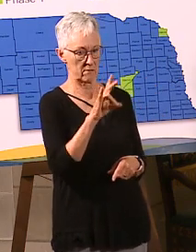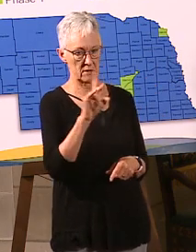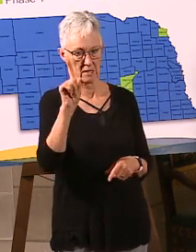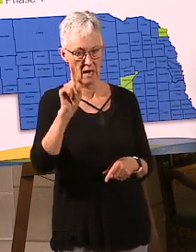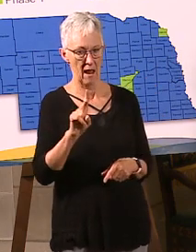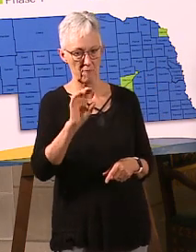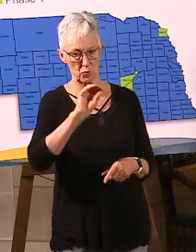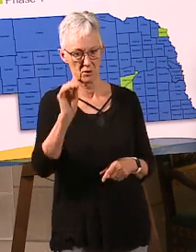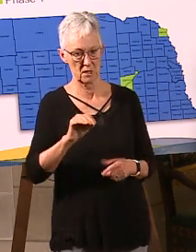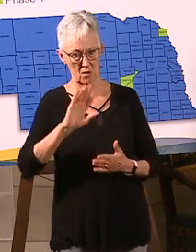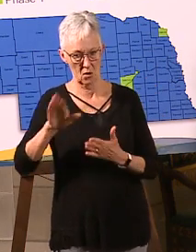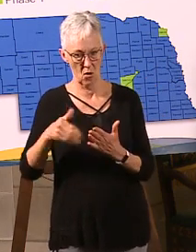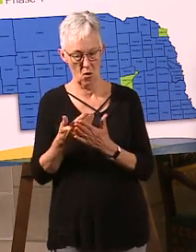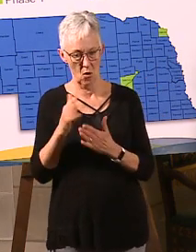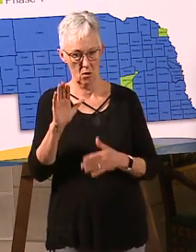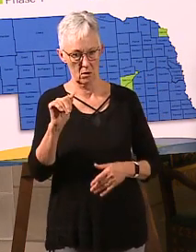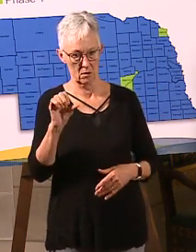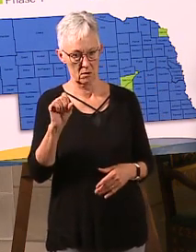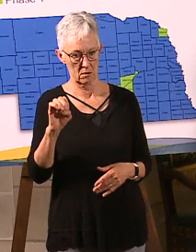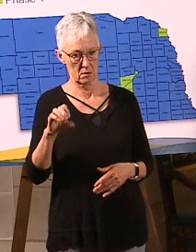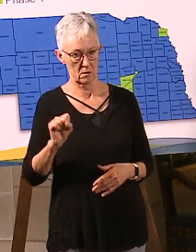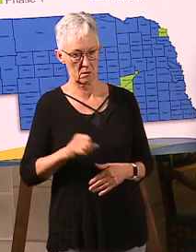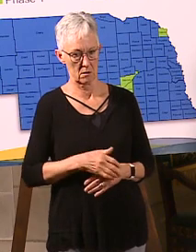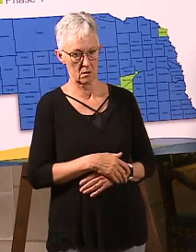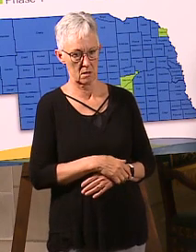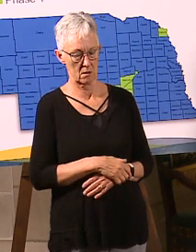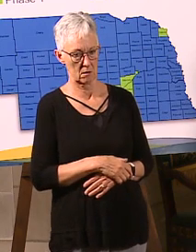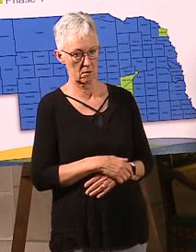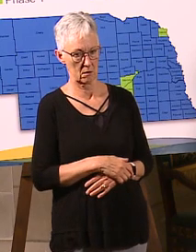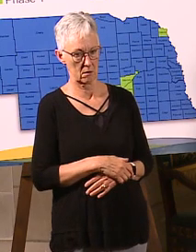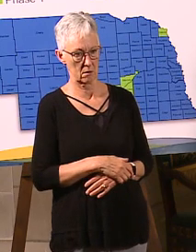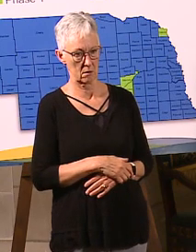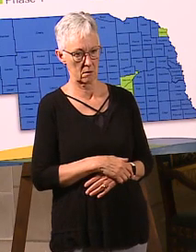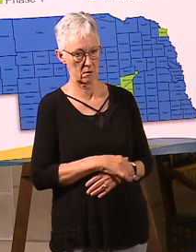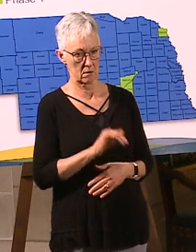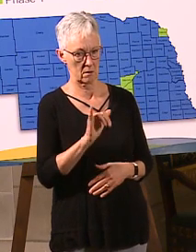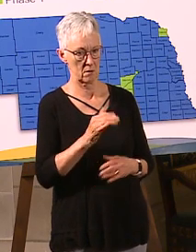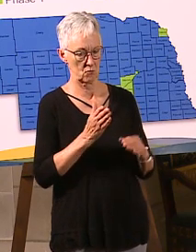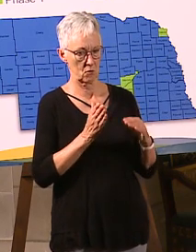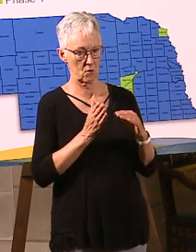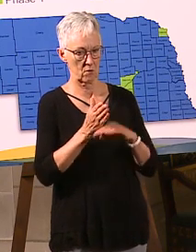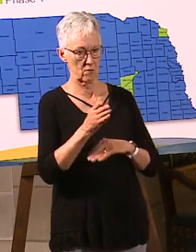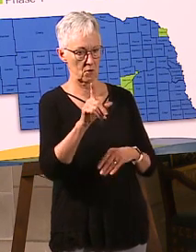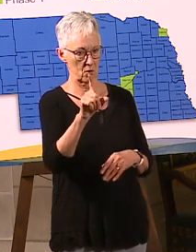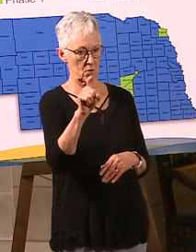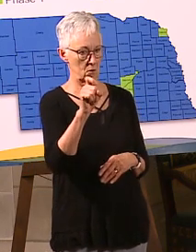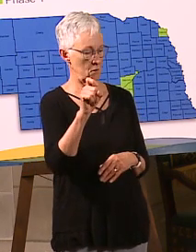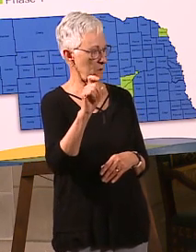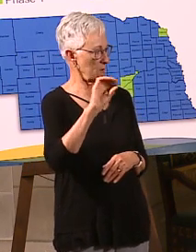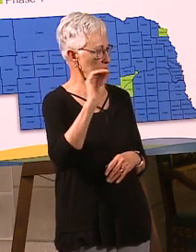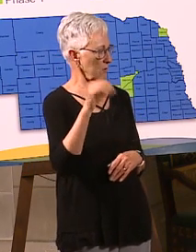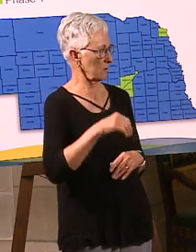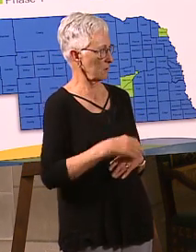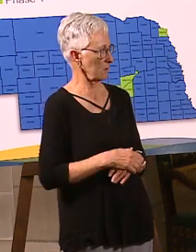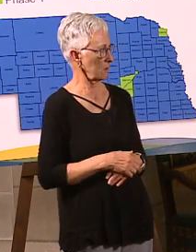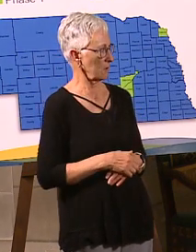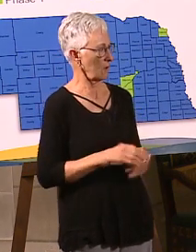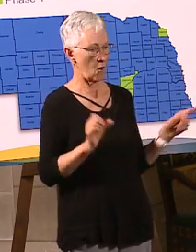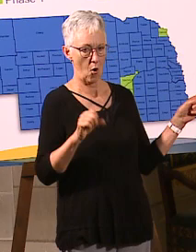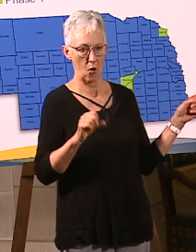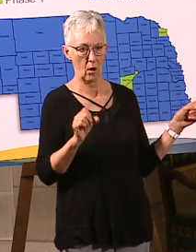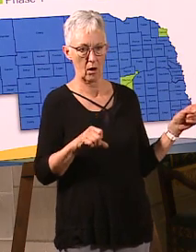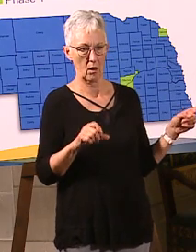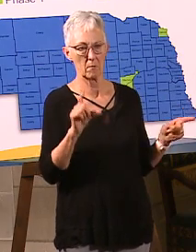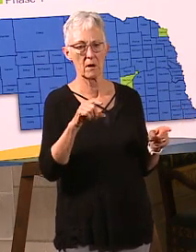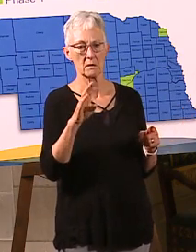cases. Well, that puts you well over 100%. Let's see, 80, oh yeah, it does put us over. It must